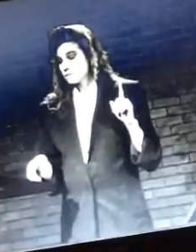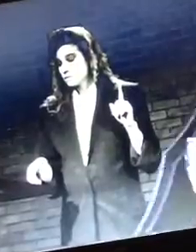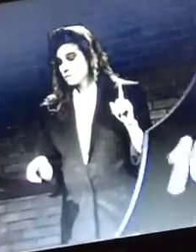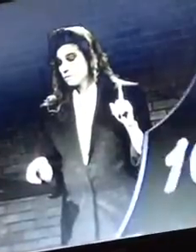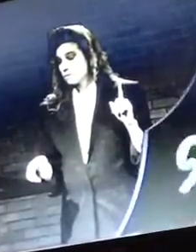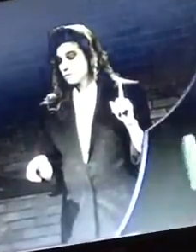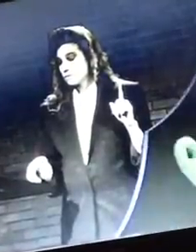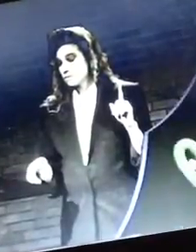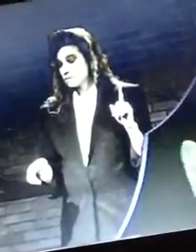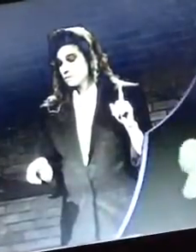enforcements.